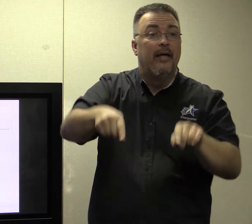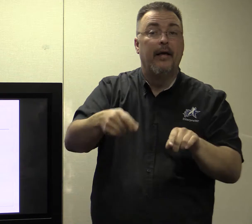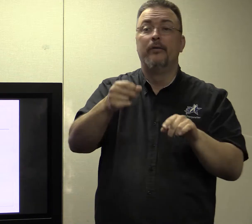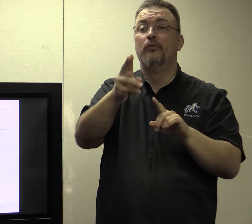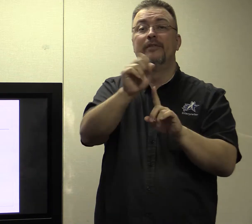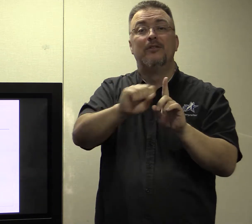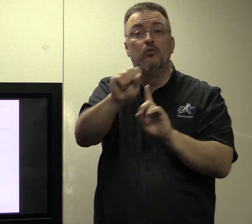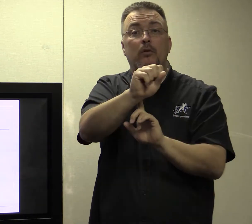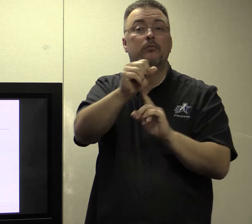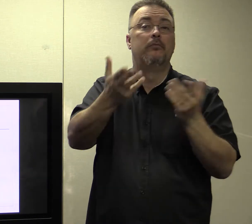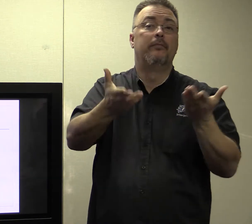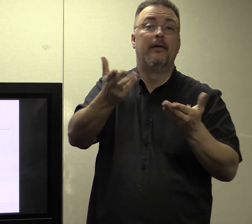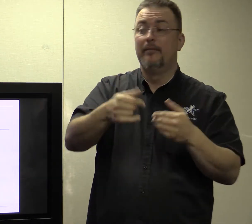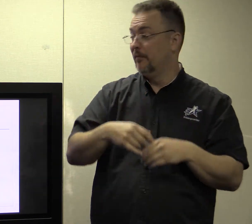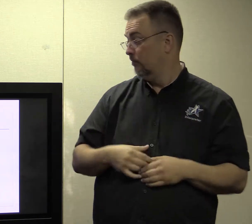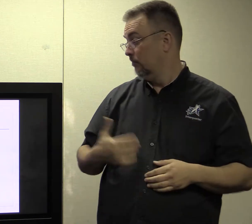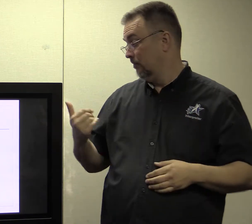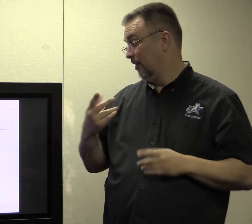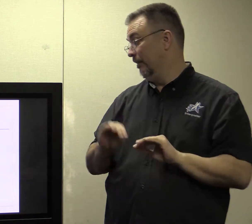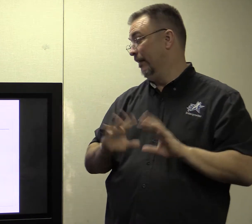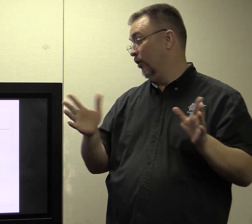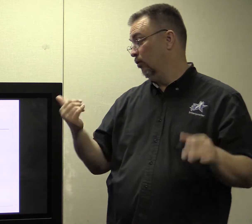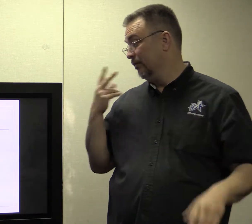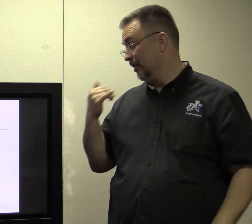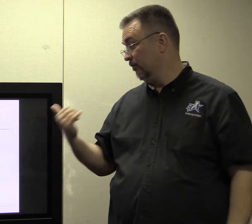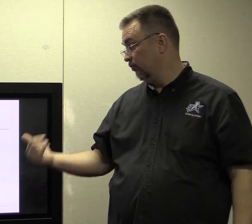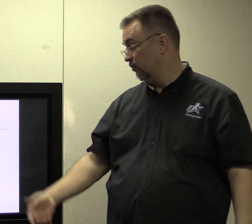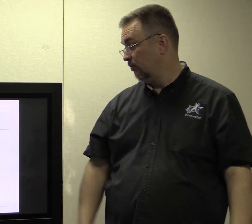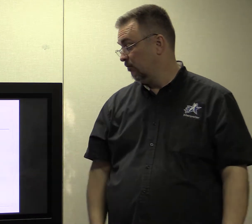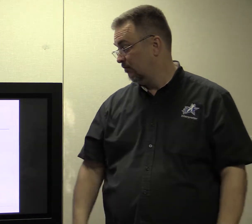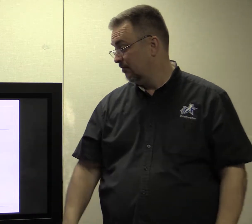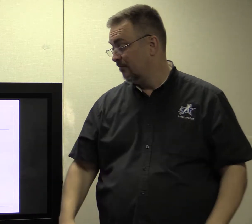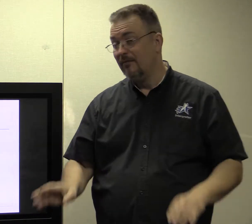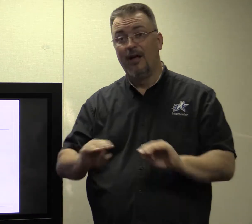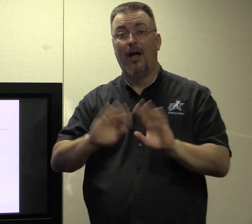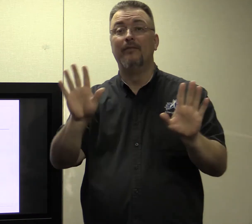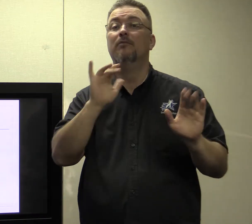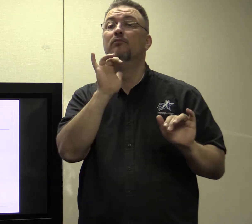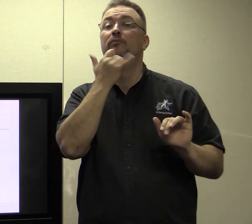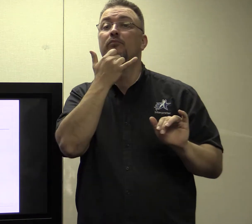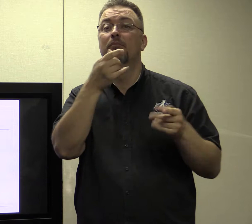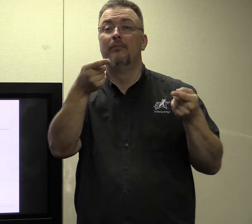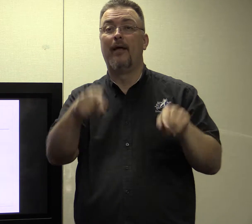Well, I think this kind of tells all right here. There's obviously a mistake.